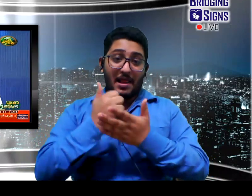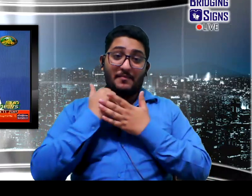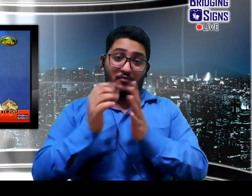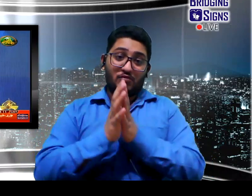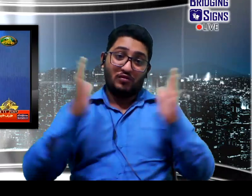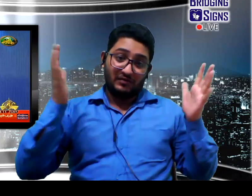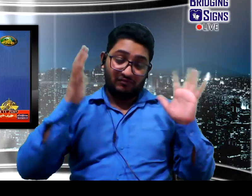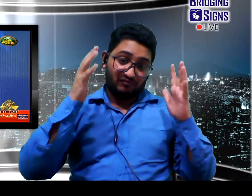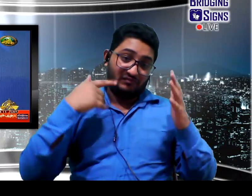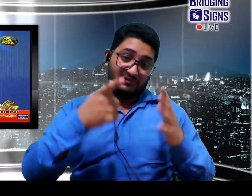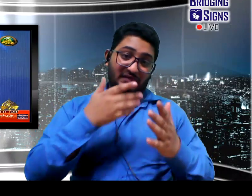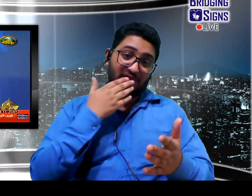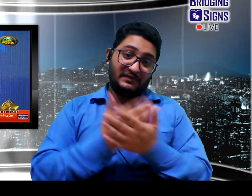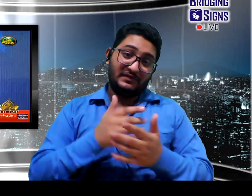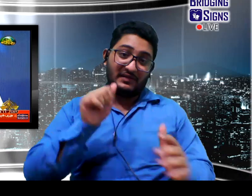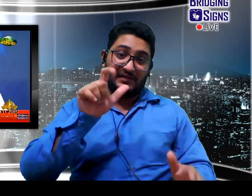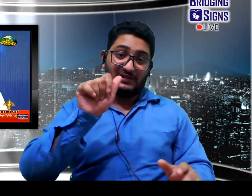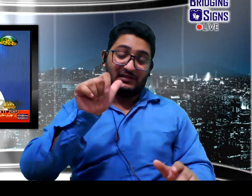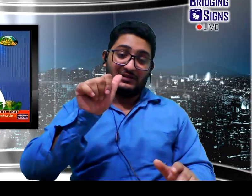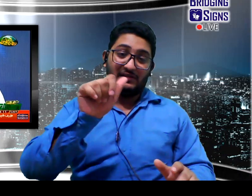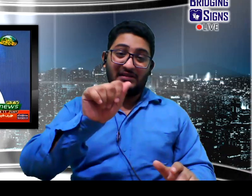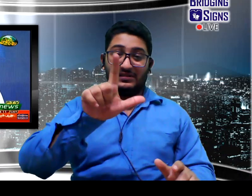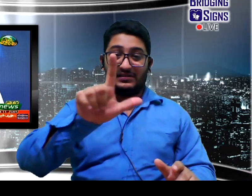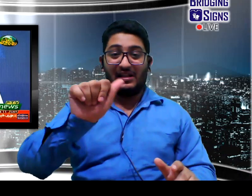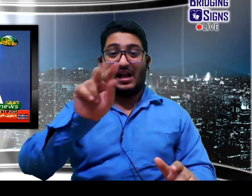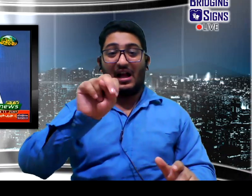we have the roadbacks, we reach him.